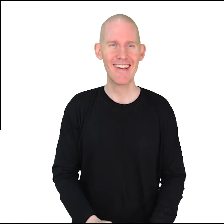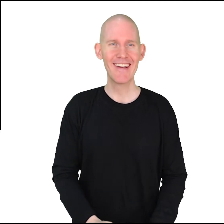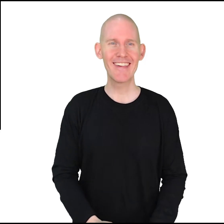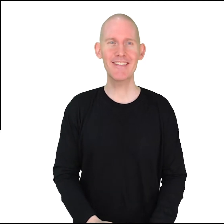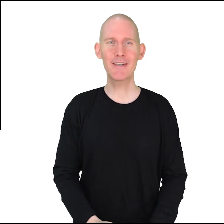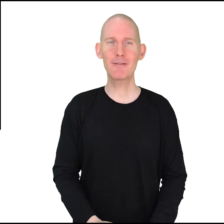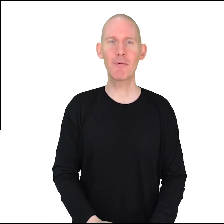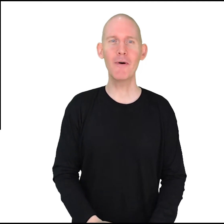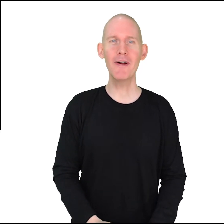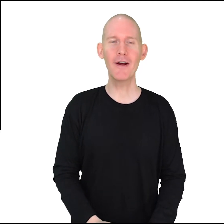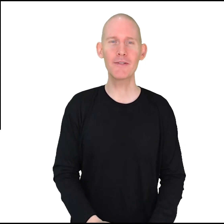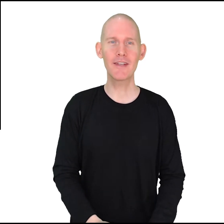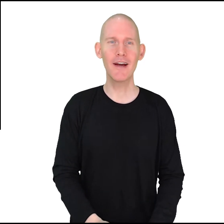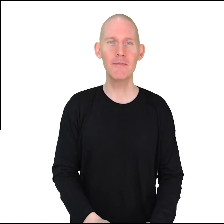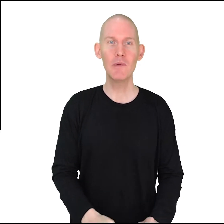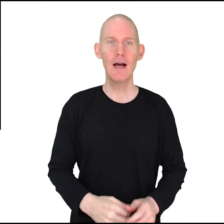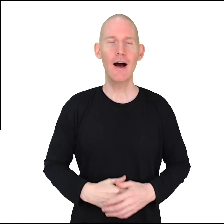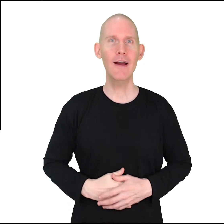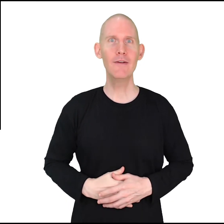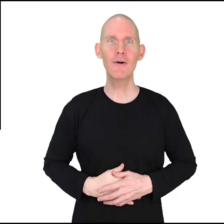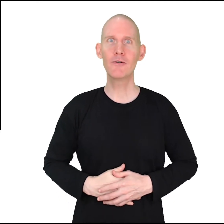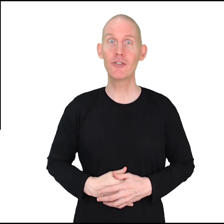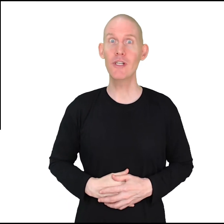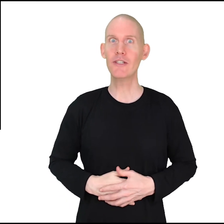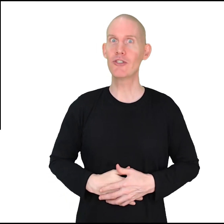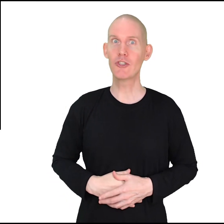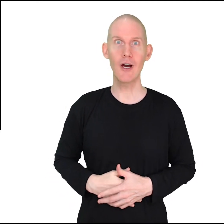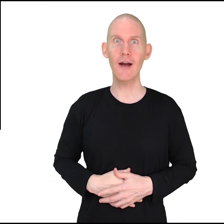Let's explore how to sign, I know she's shocked.